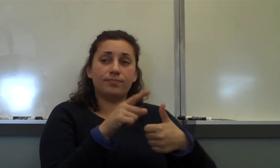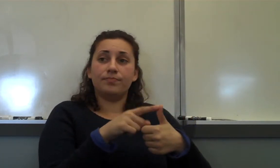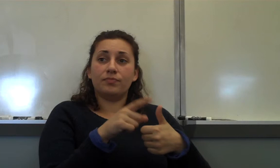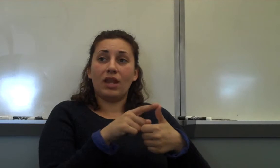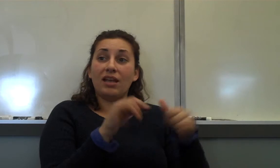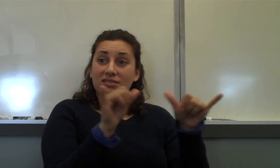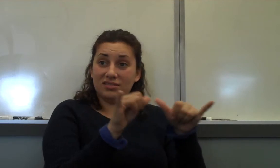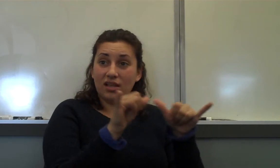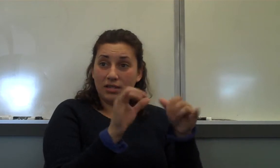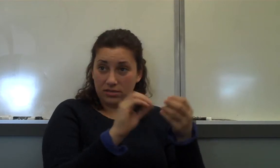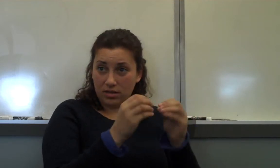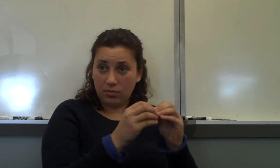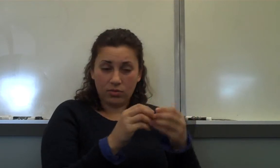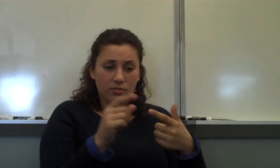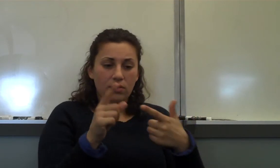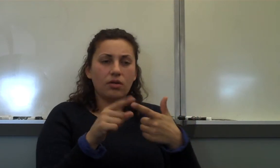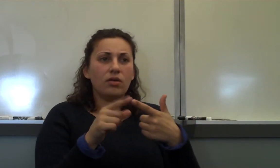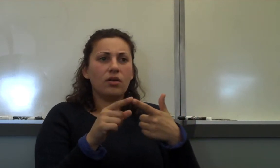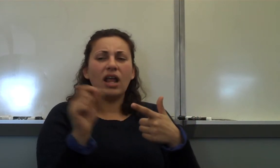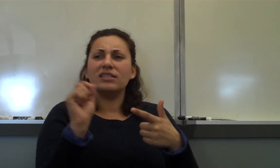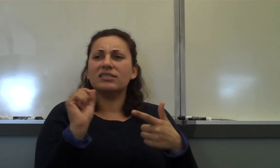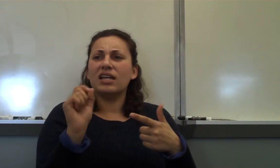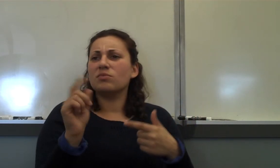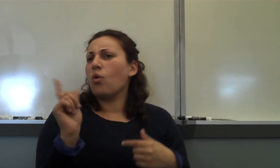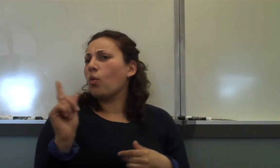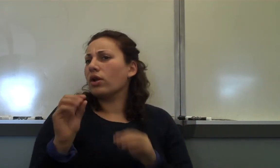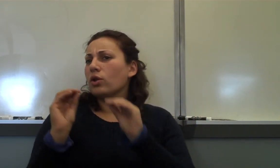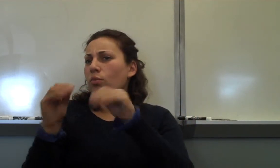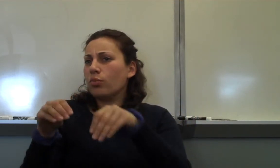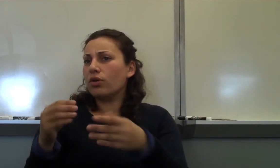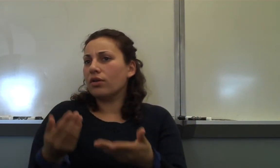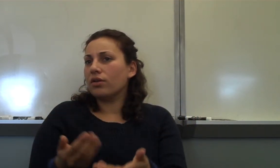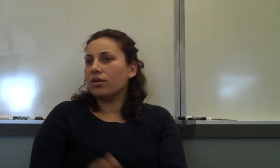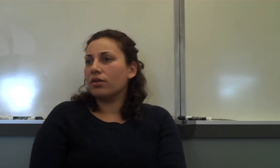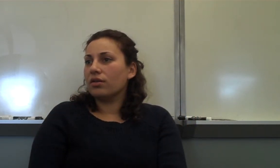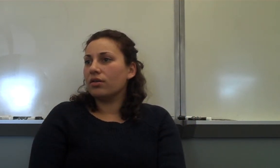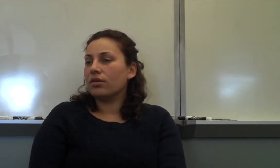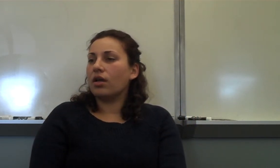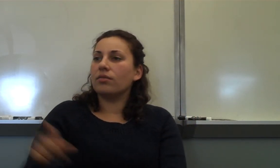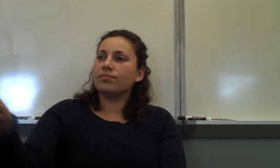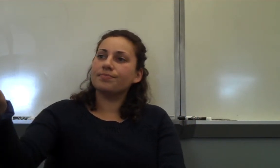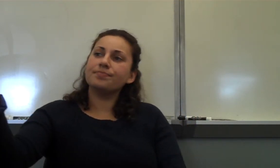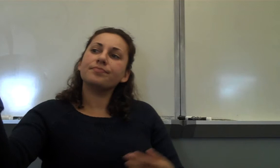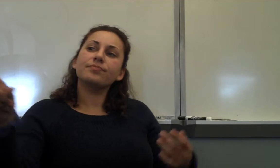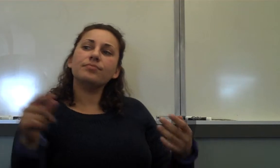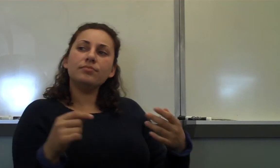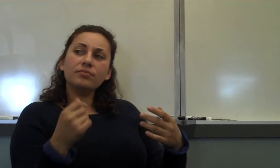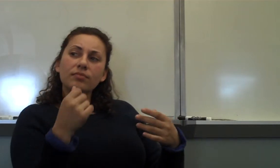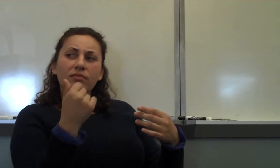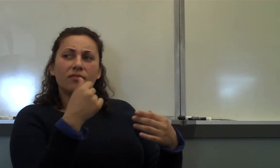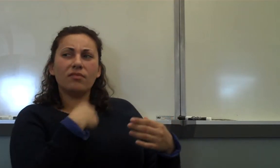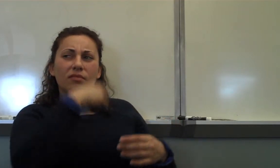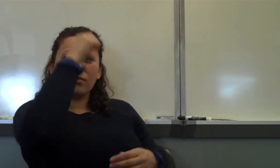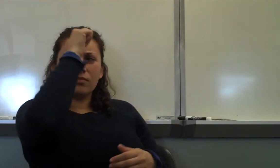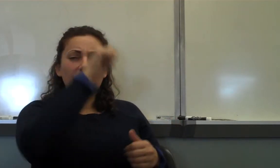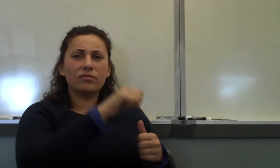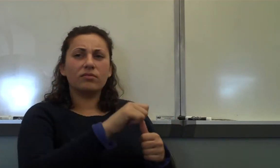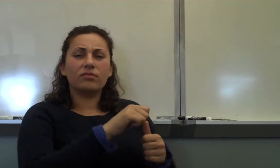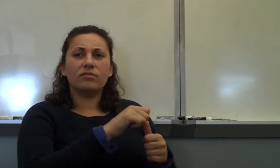point? Now, what we do in a yes. But as I recall,